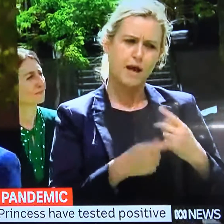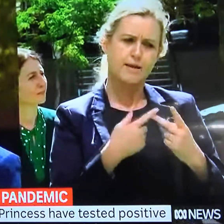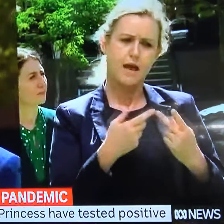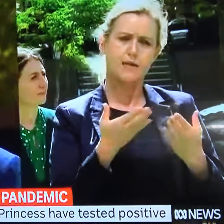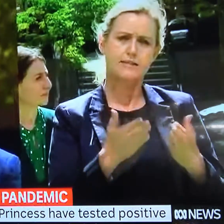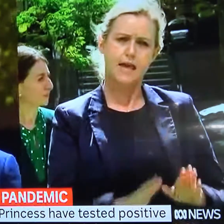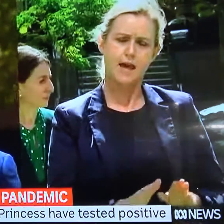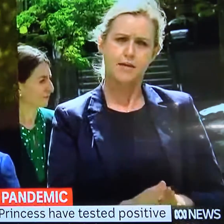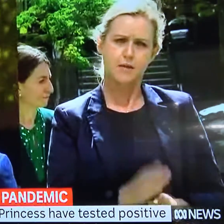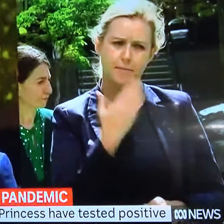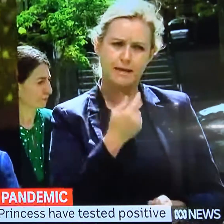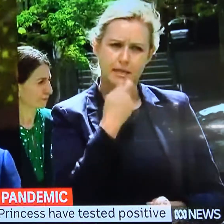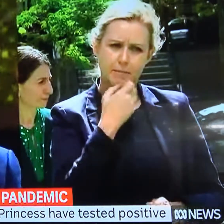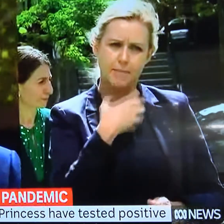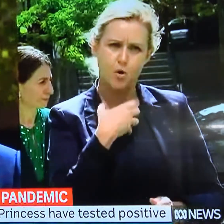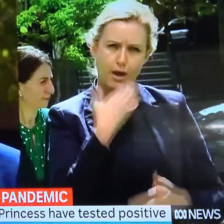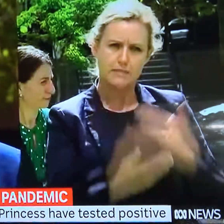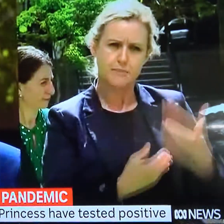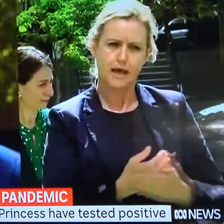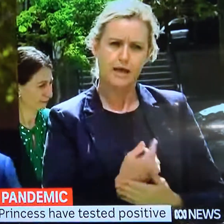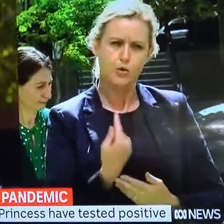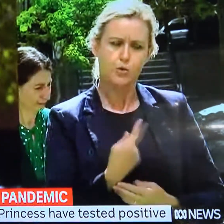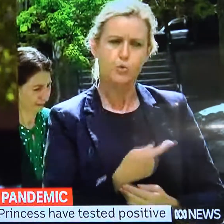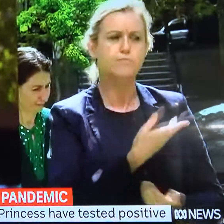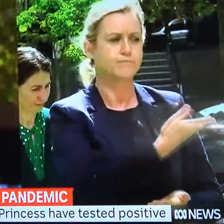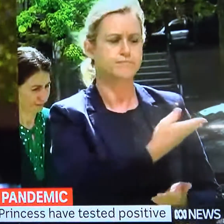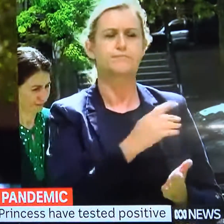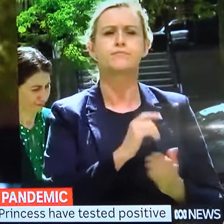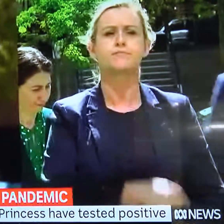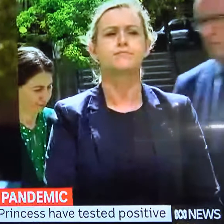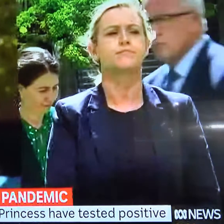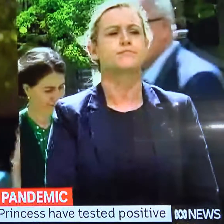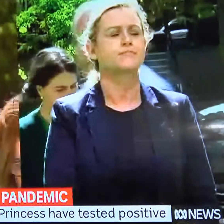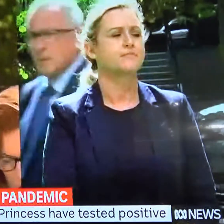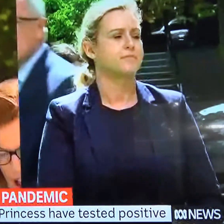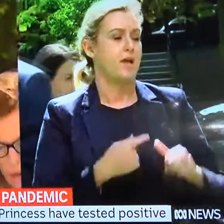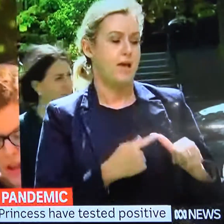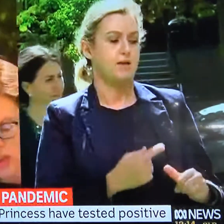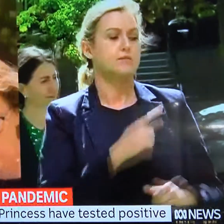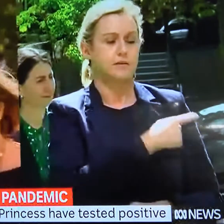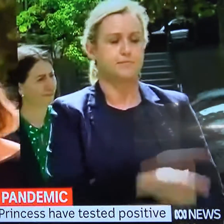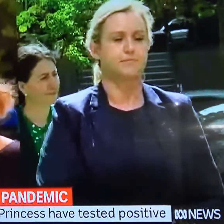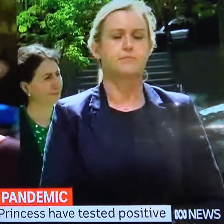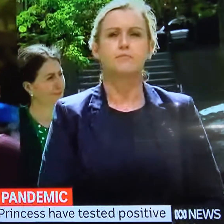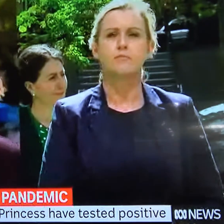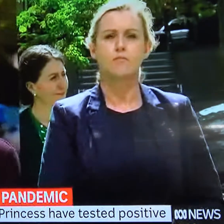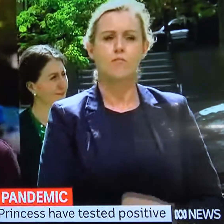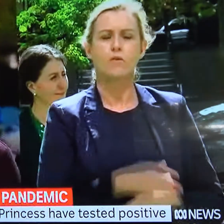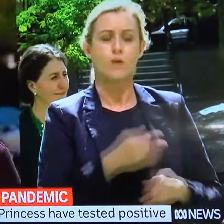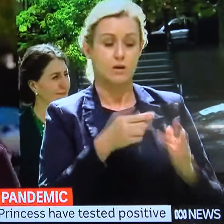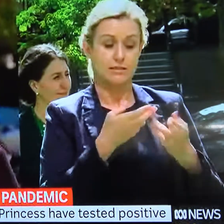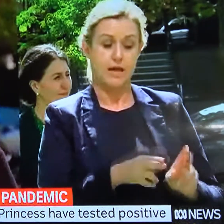I'm going to ask Dr. Chant to do that because she has more detail than I do today. Dr. Chant. Certainly. In New Jeff is in